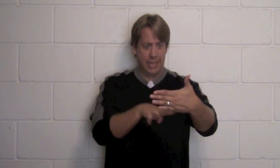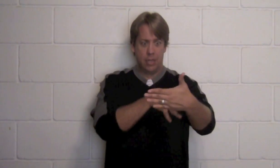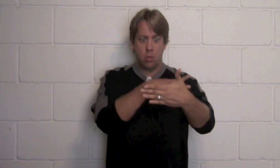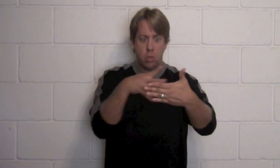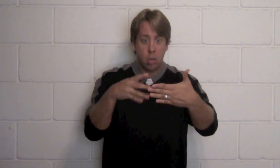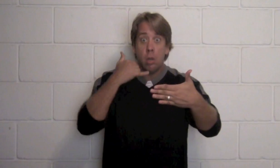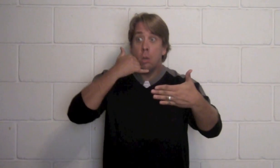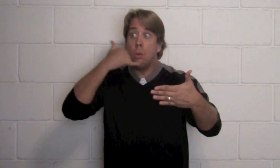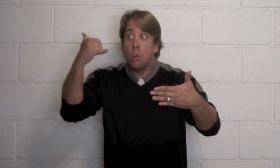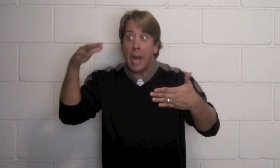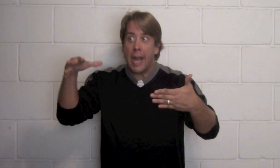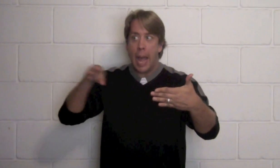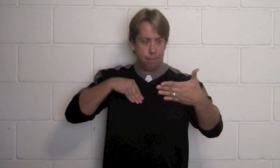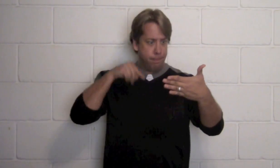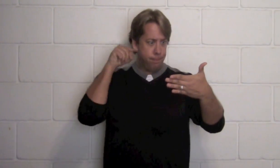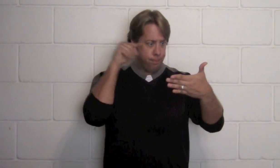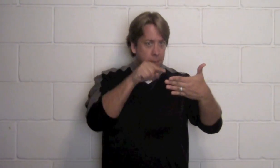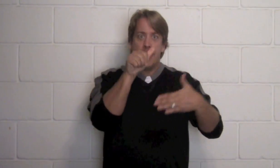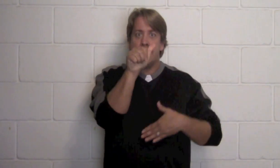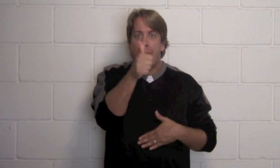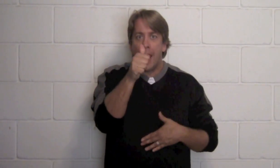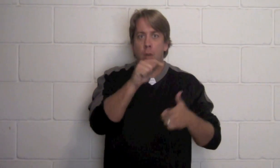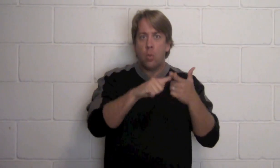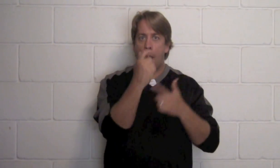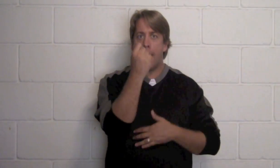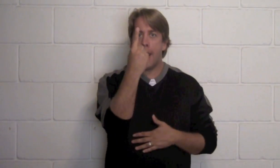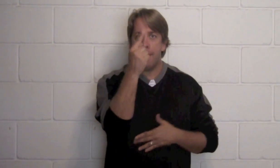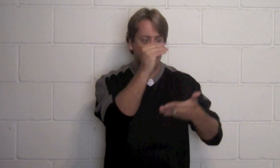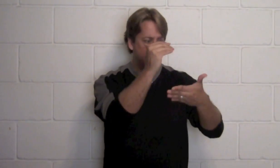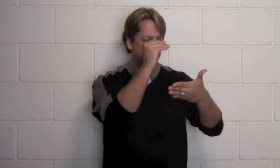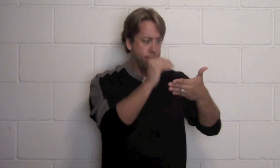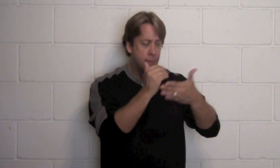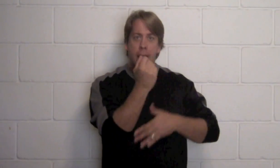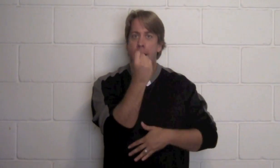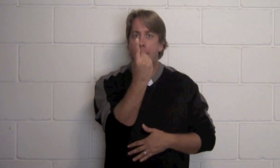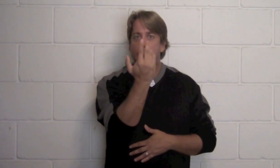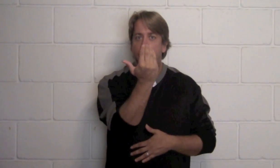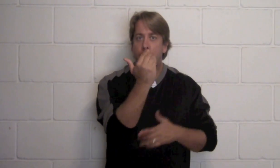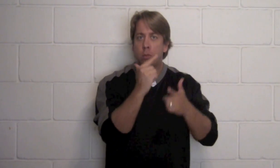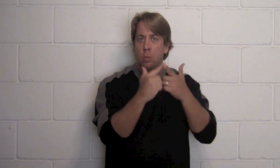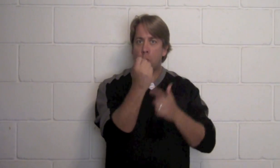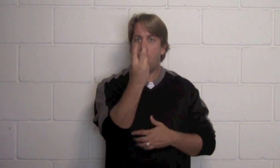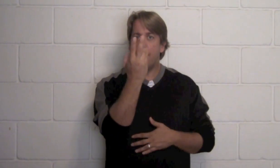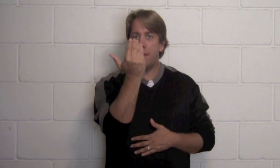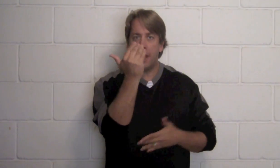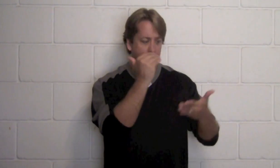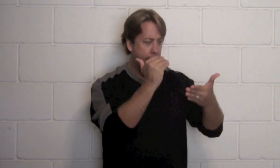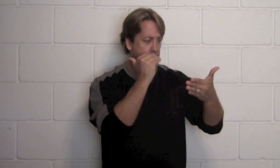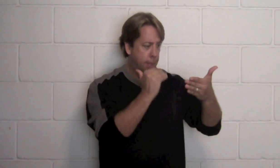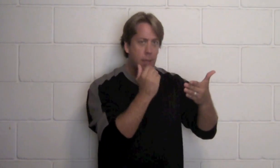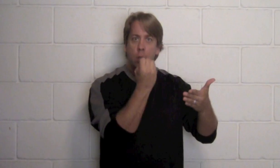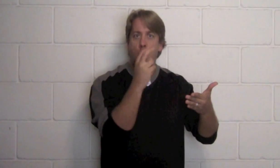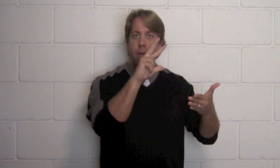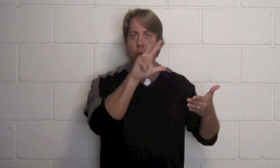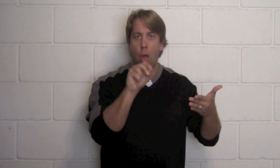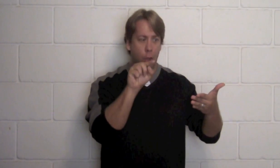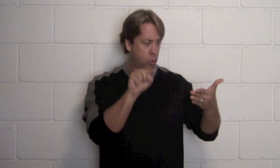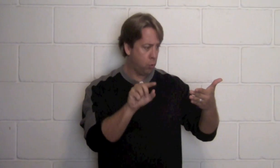they tend to take on very busy schedules, booking themselves back to back, 11 to 12, 12:15